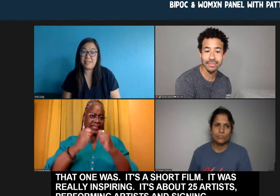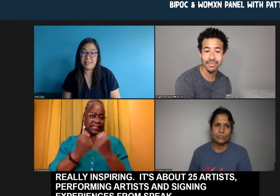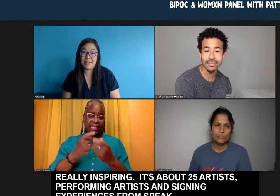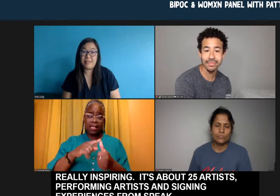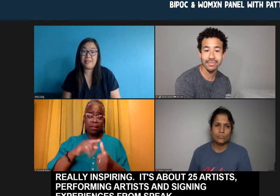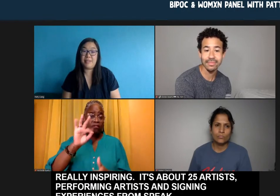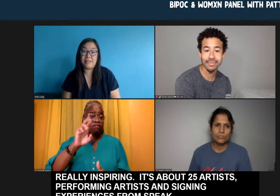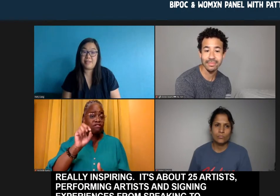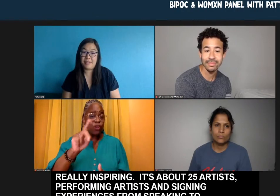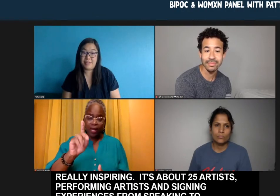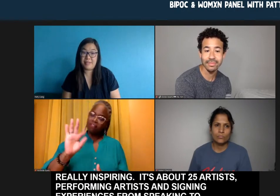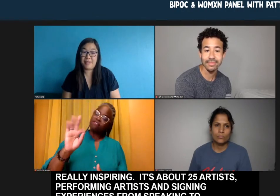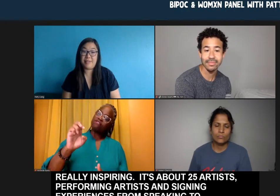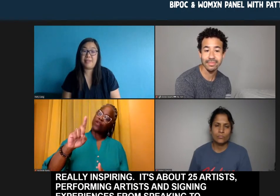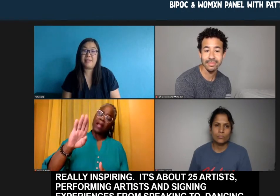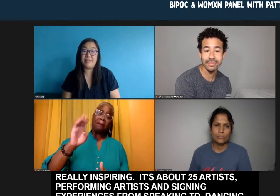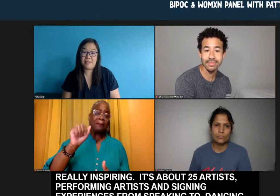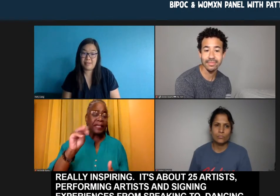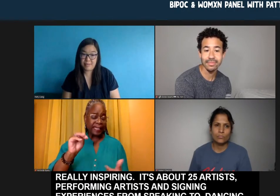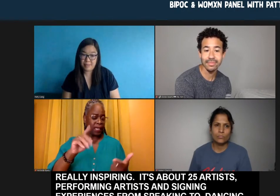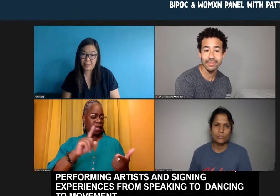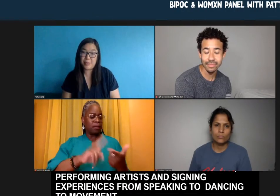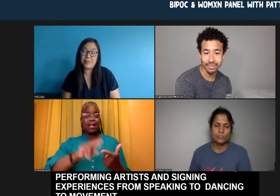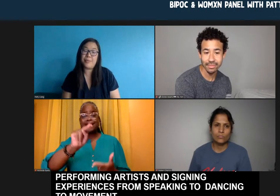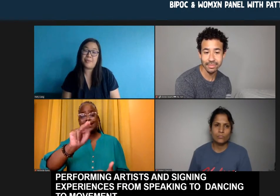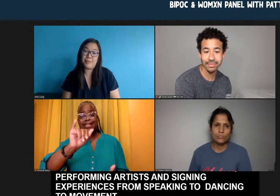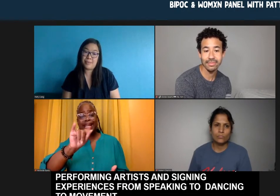movement. It's an incredibly creative team. Fred Beam,